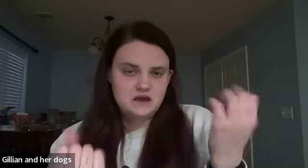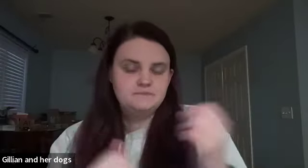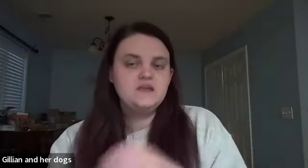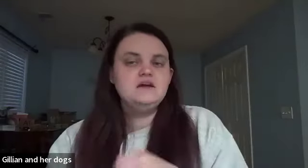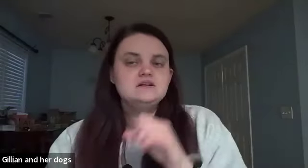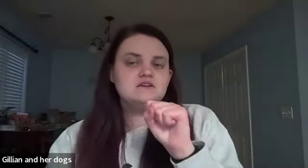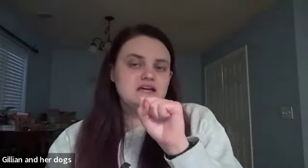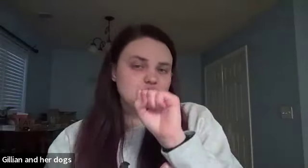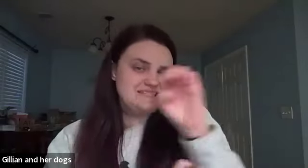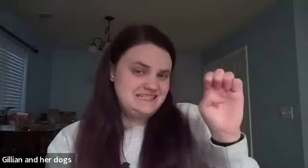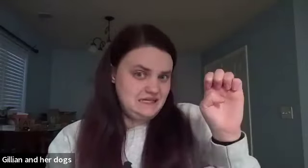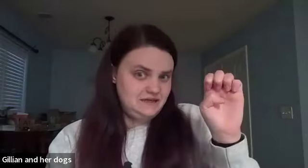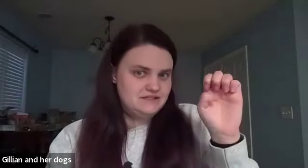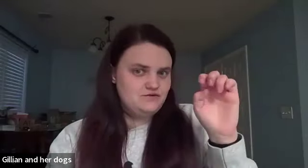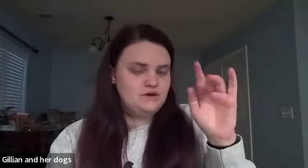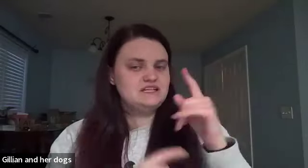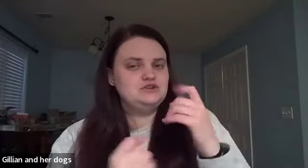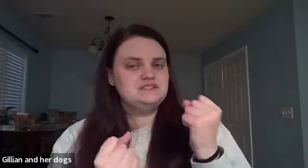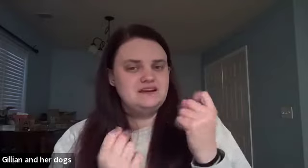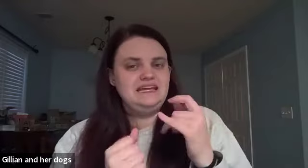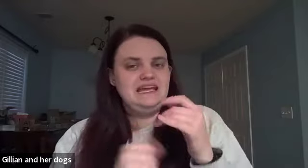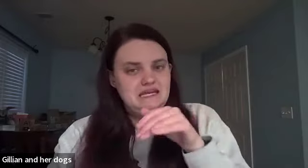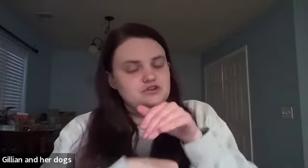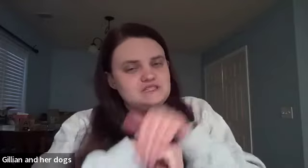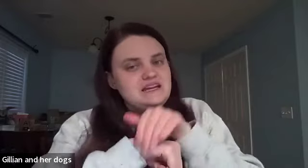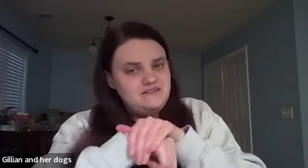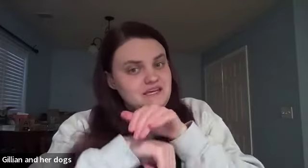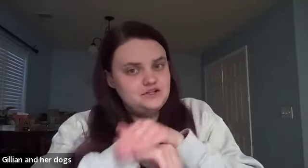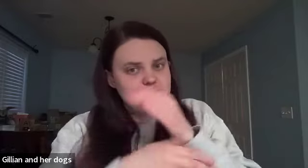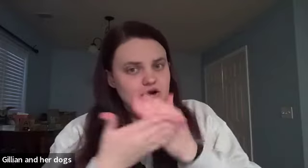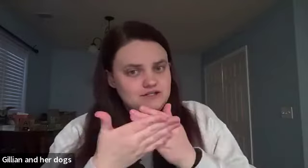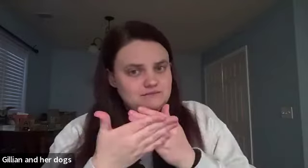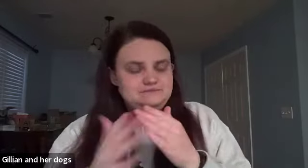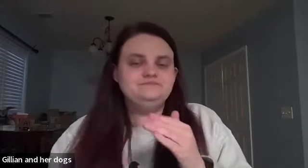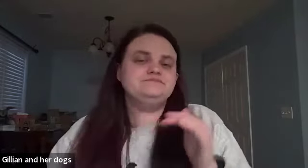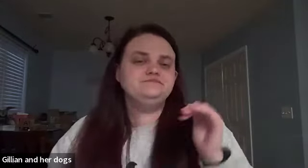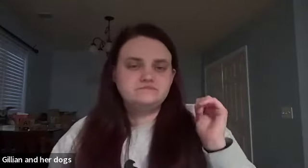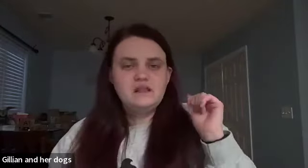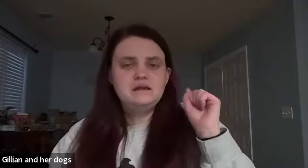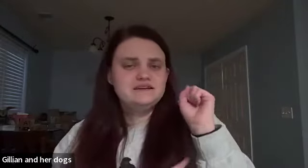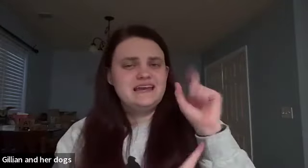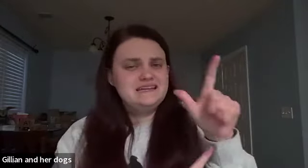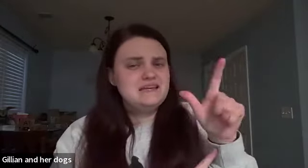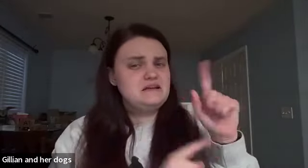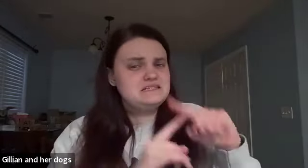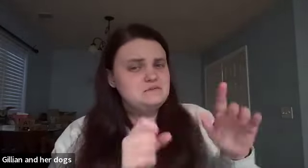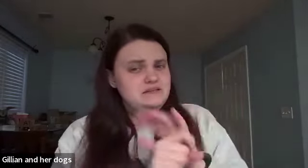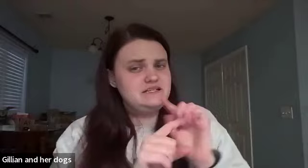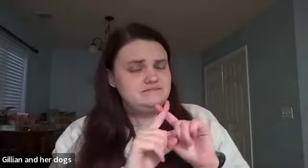sign. So that's what C is for. It's like you're signing the English part. Because ASL is